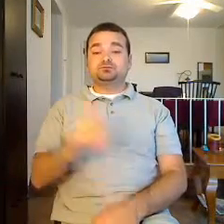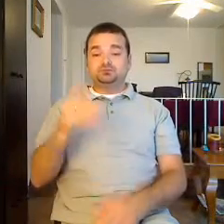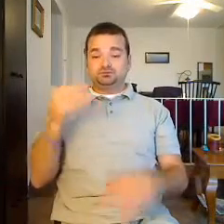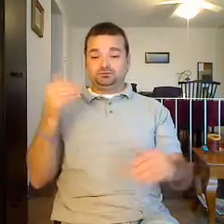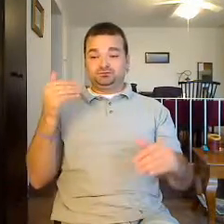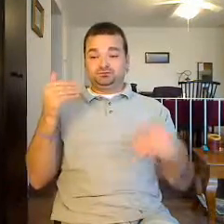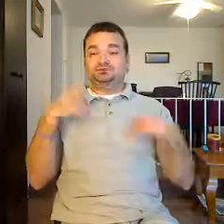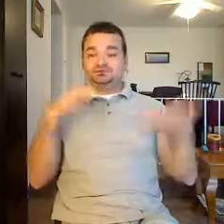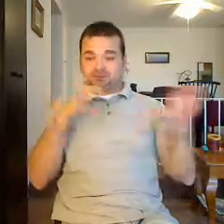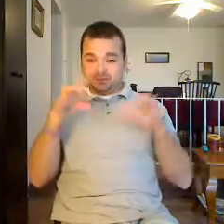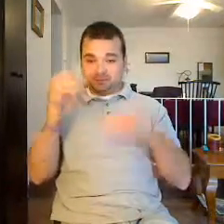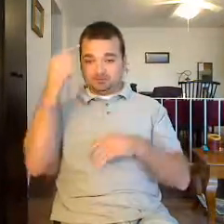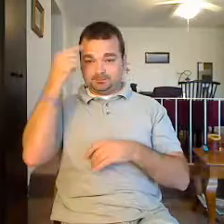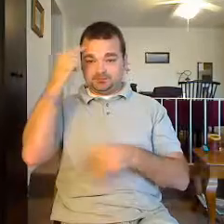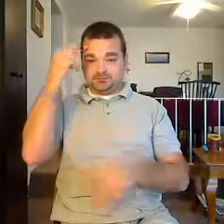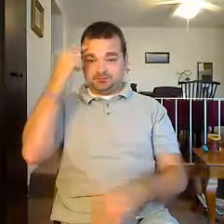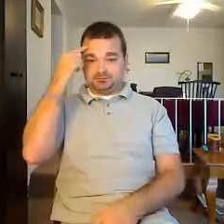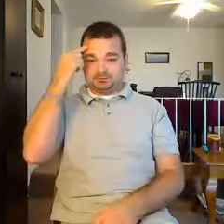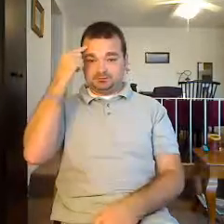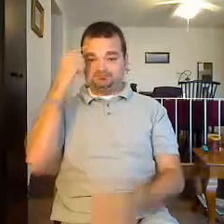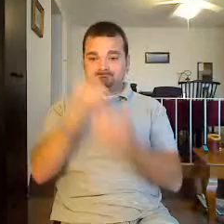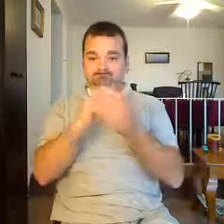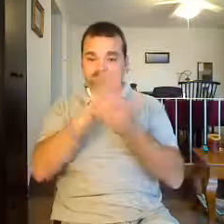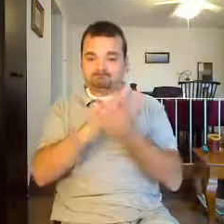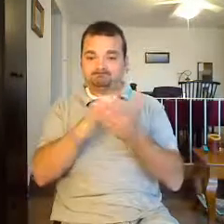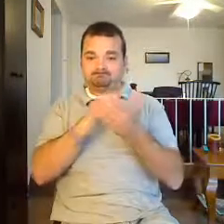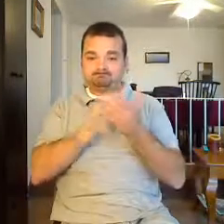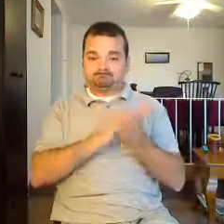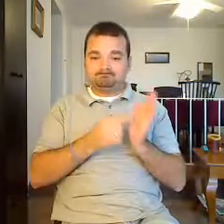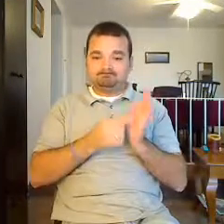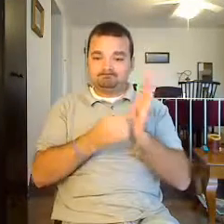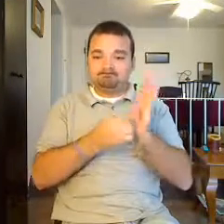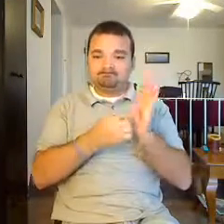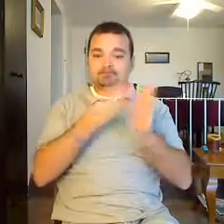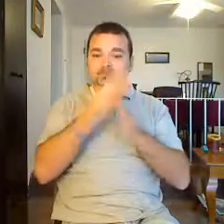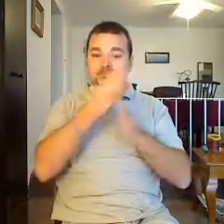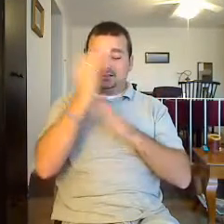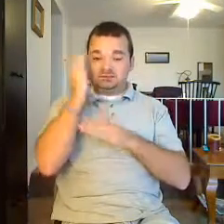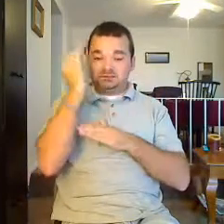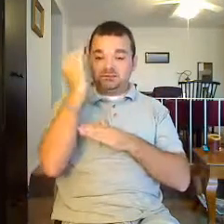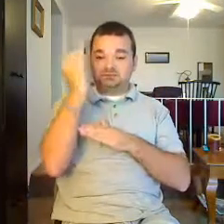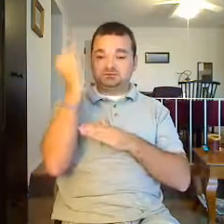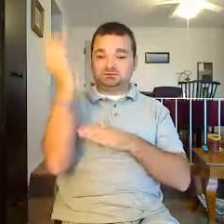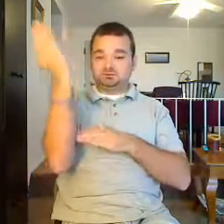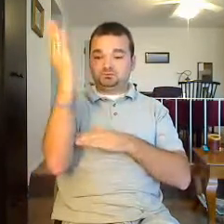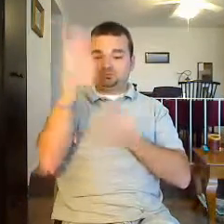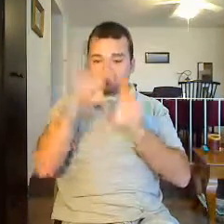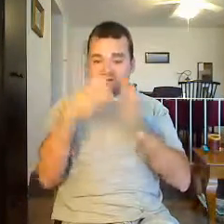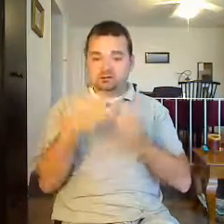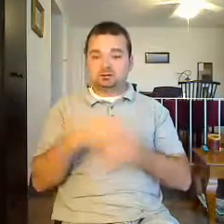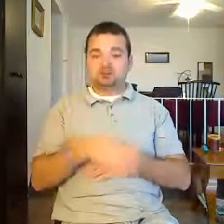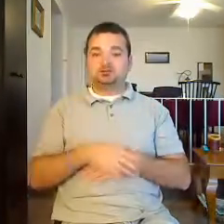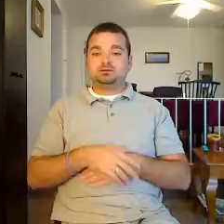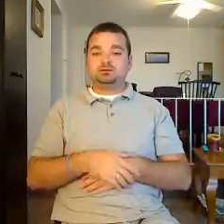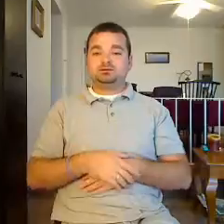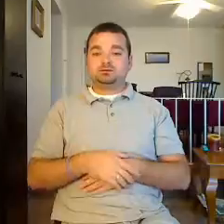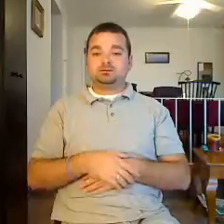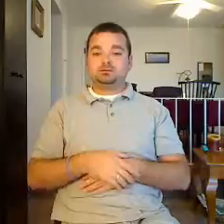These jottings represent the main ideas represented in class or presented in class, and they become citing. Now with